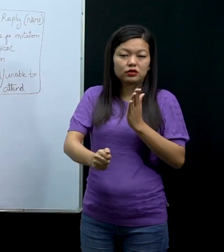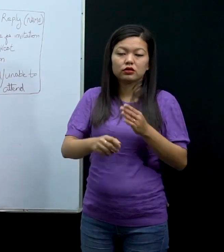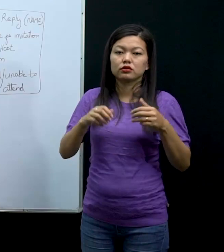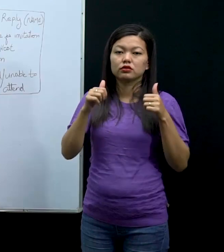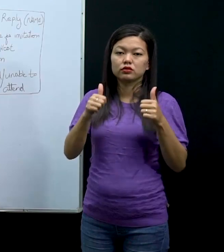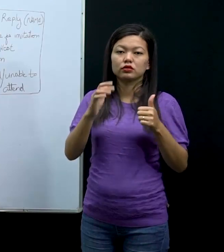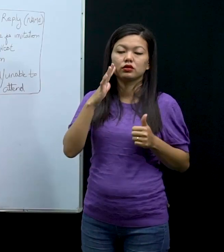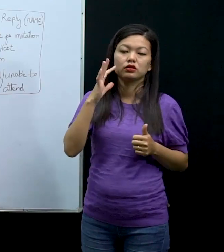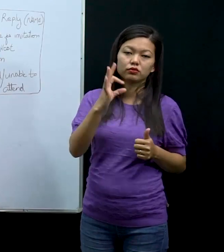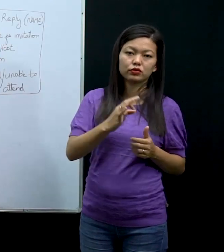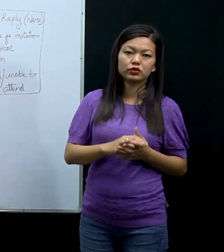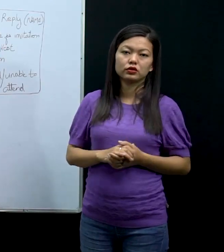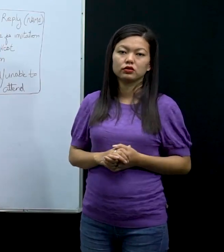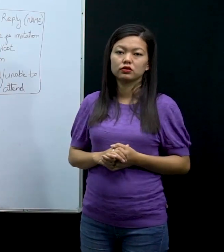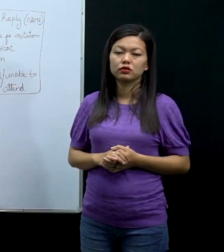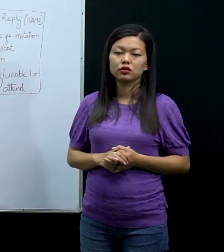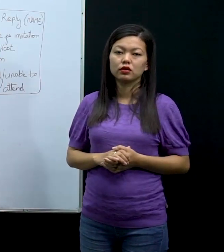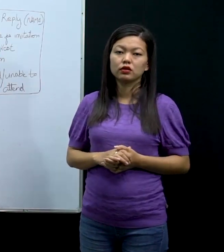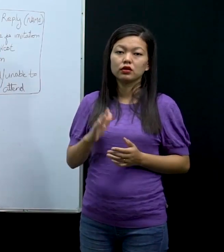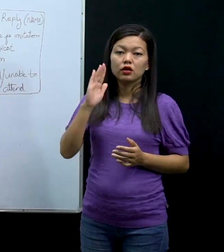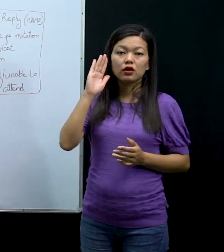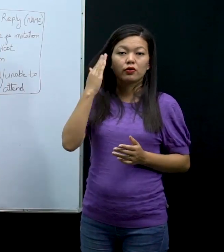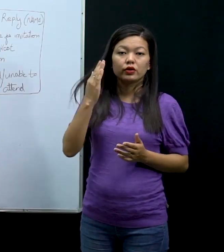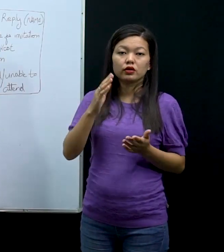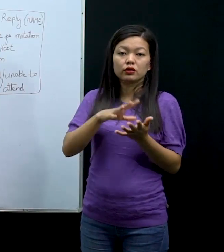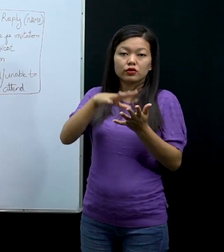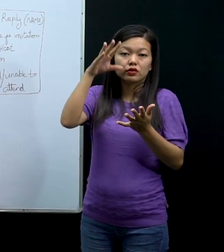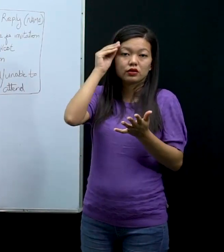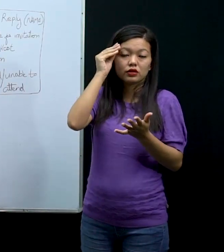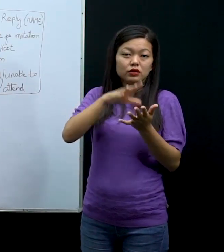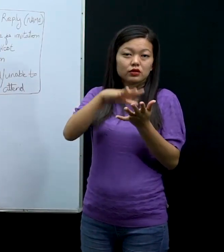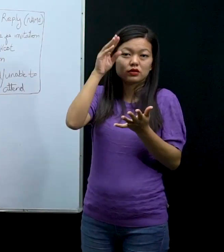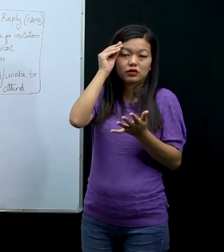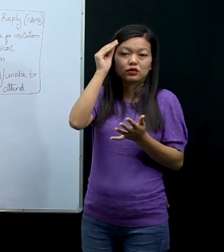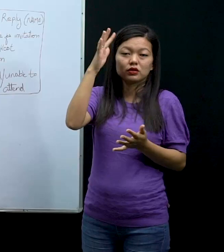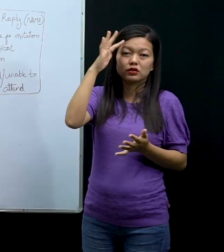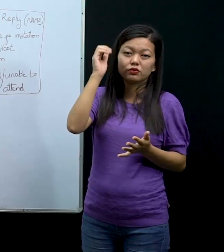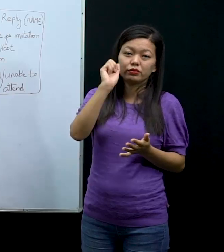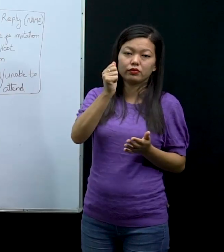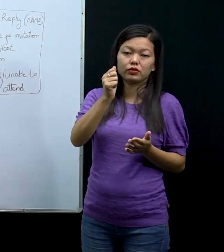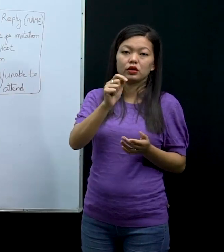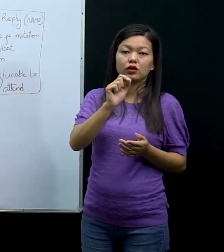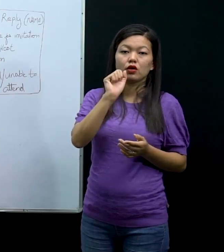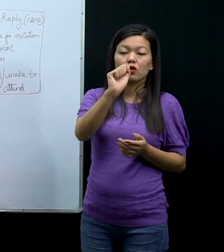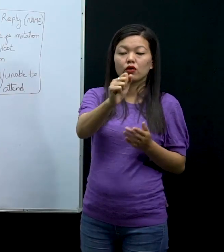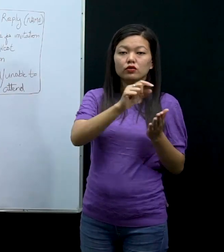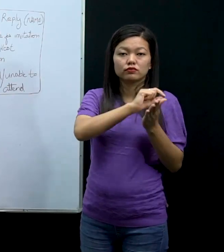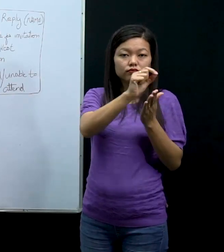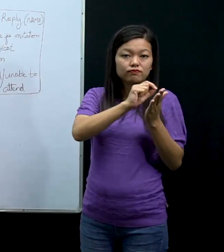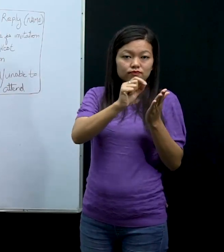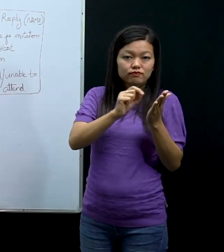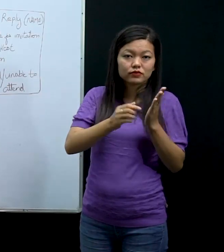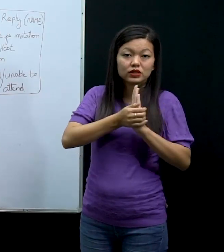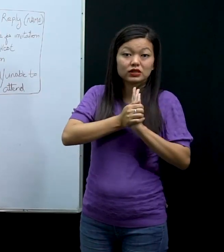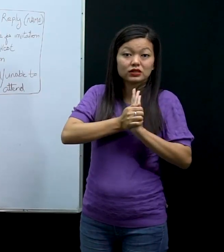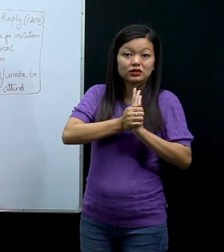qualities, all the good writing skills, if you don't follow the format, you may just end up getting 1 or 2 marks for a question which carries